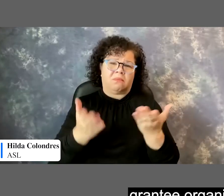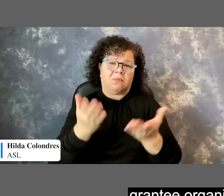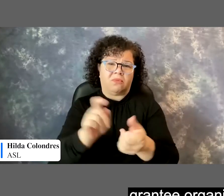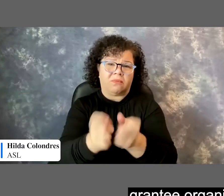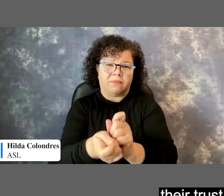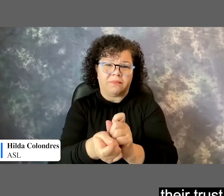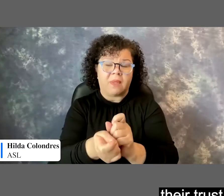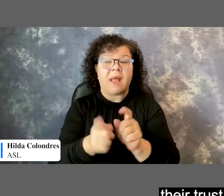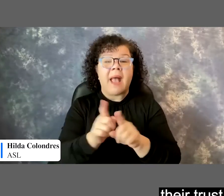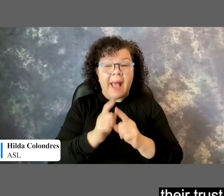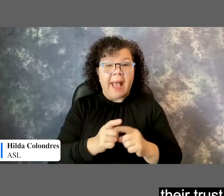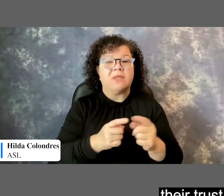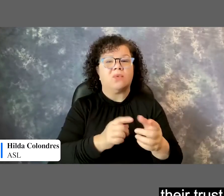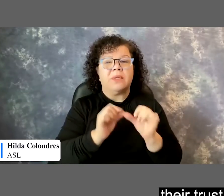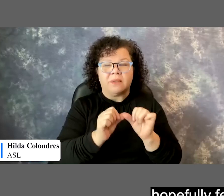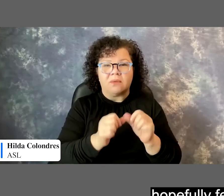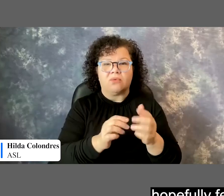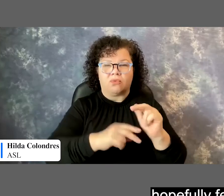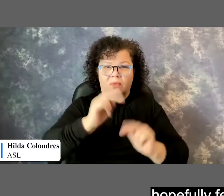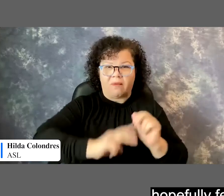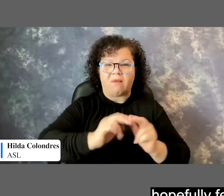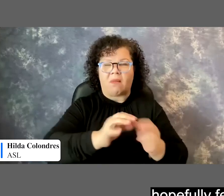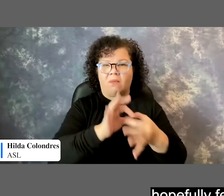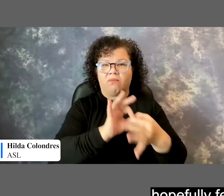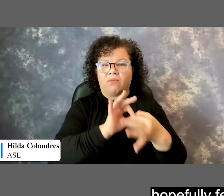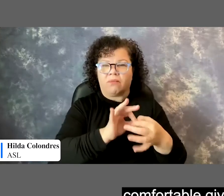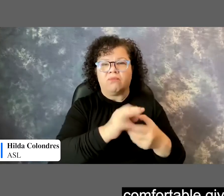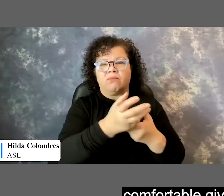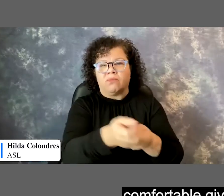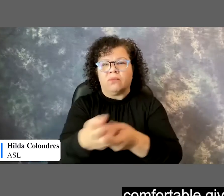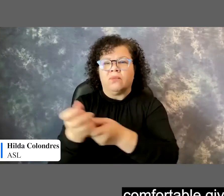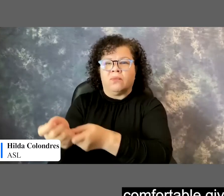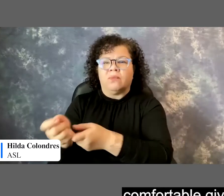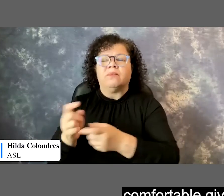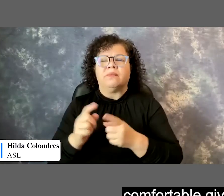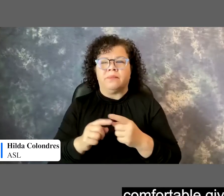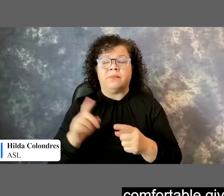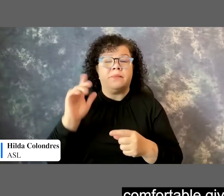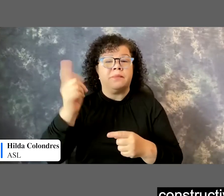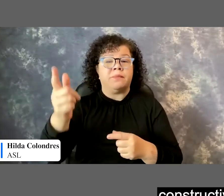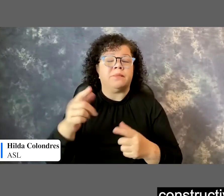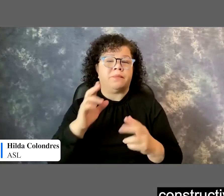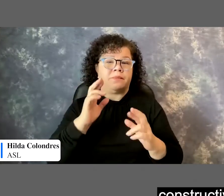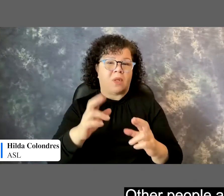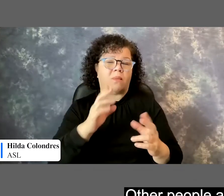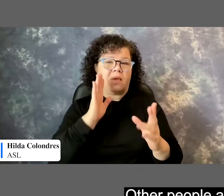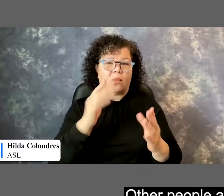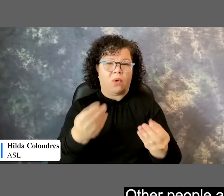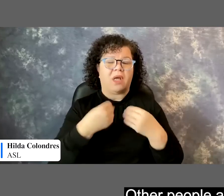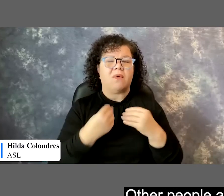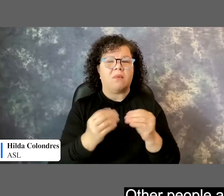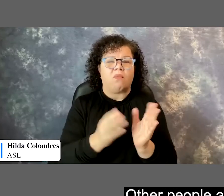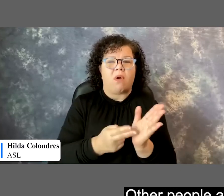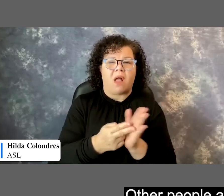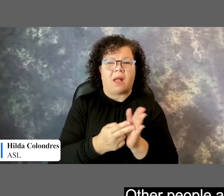trust, leaders will hopefully feel even more comfortable giving us honest and constructive feedback. Other people along the